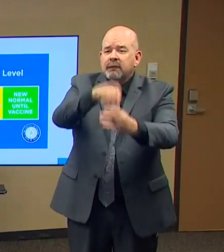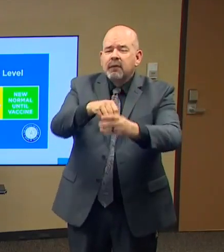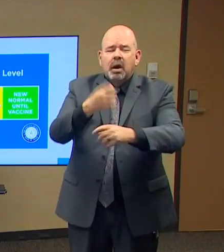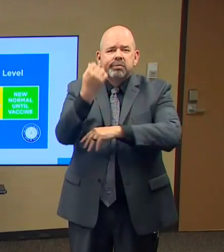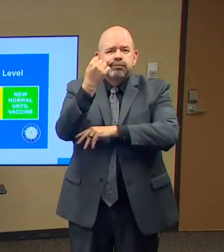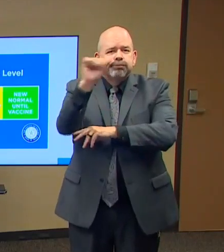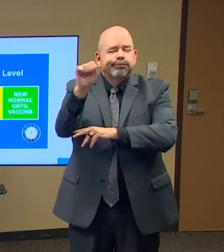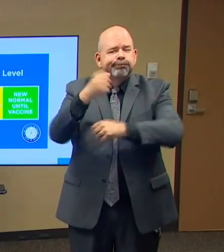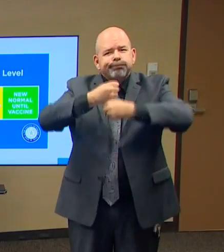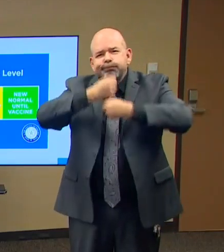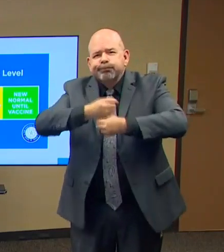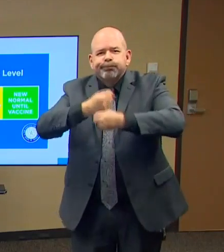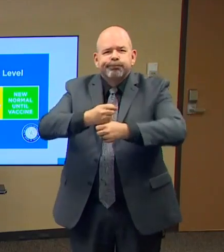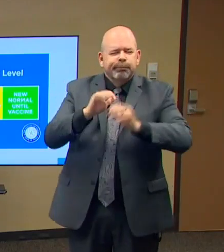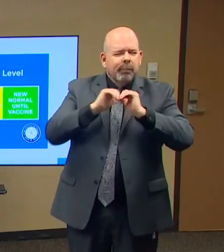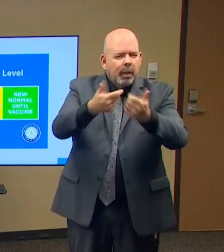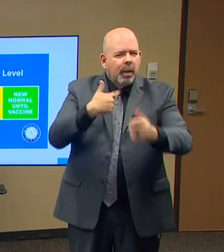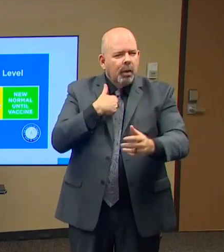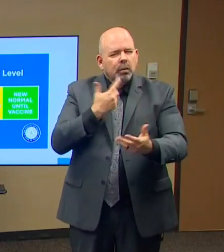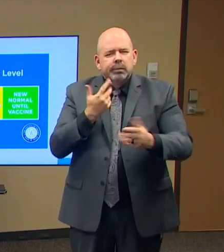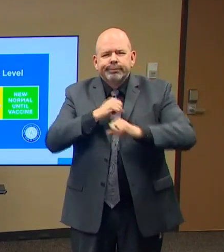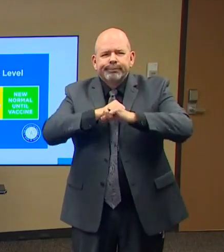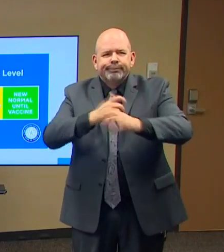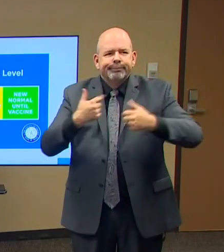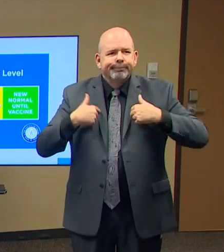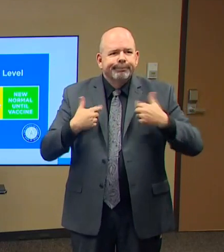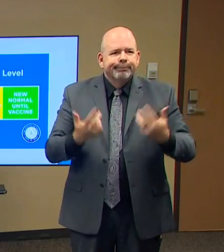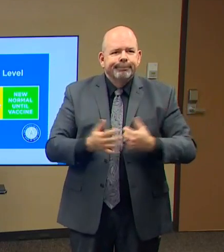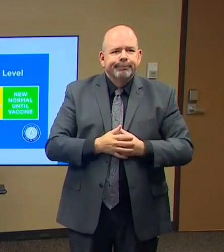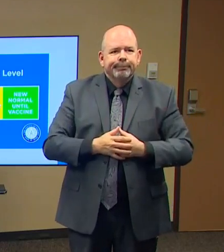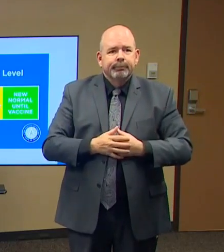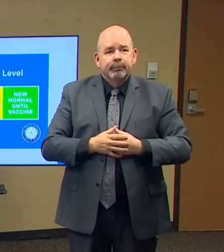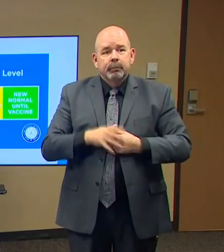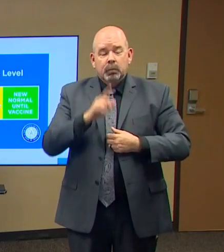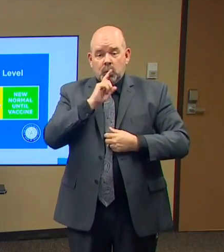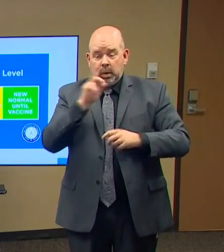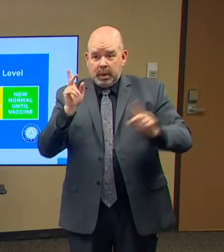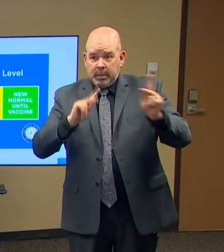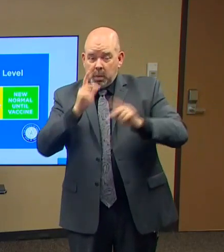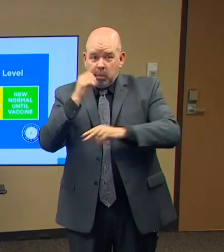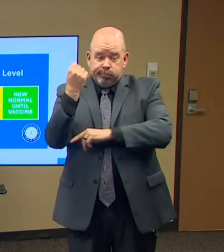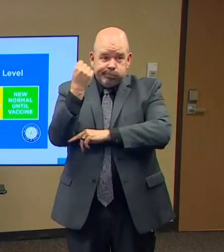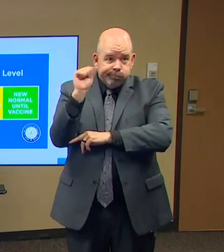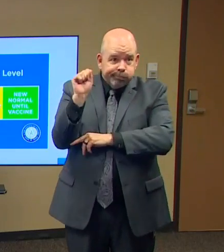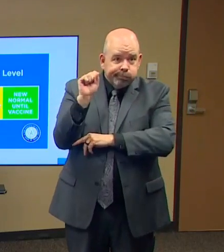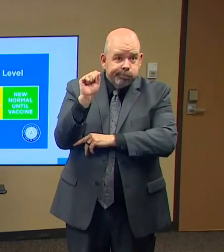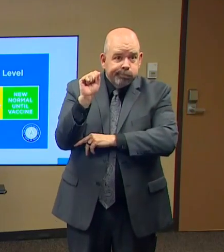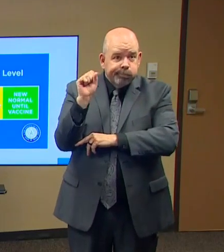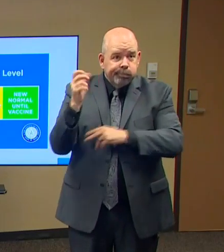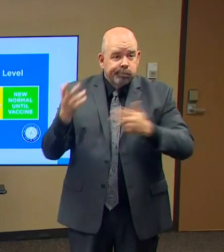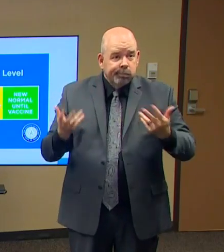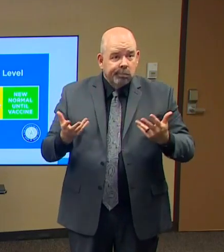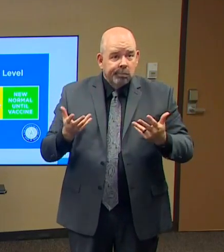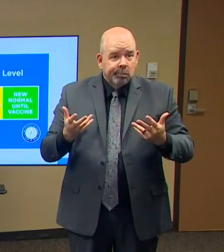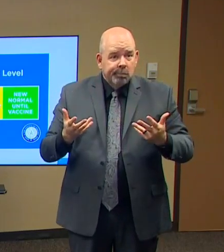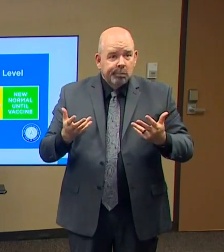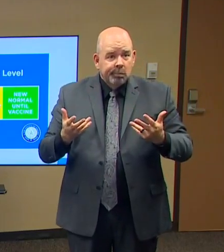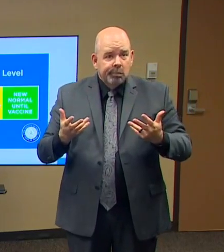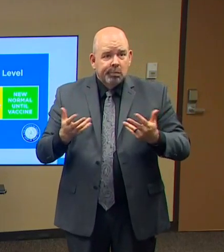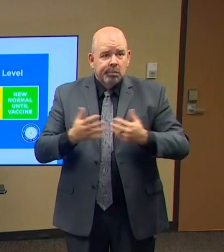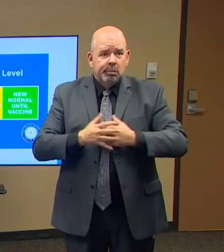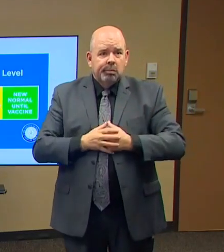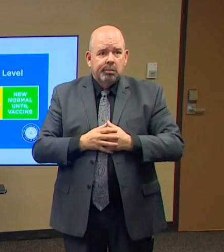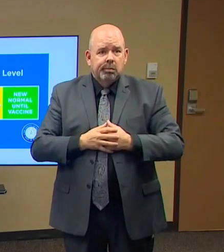with the testing now for the protesters, what will we do with that information? How will would